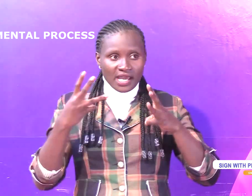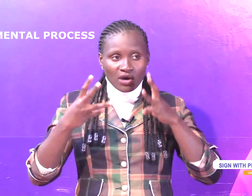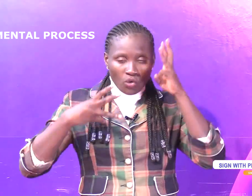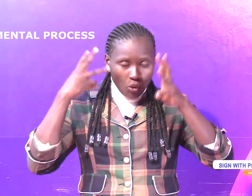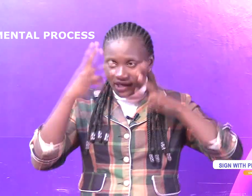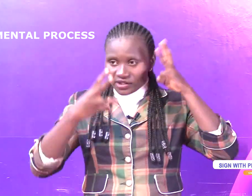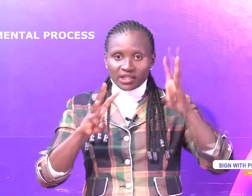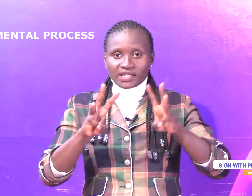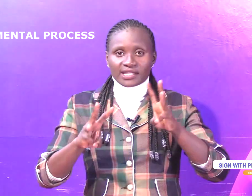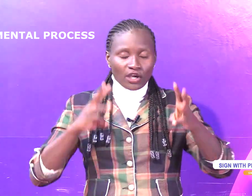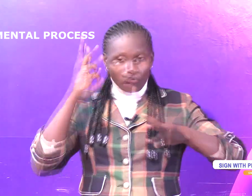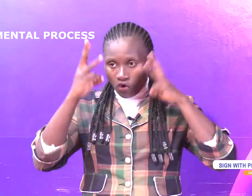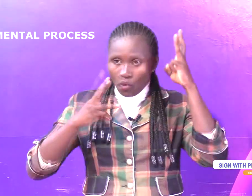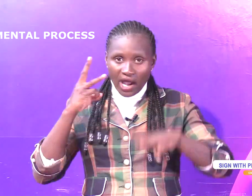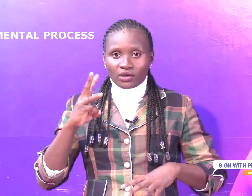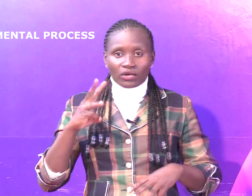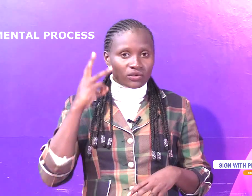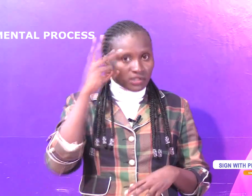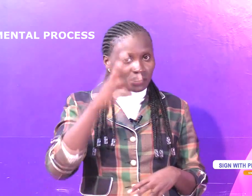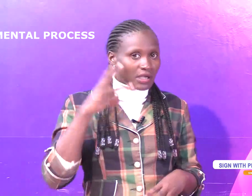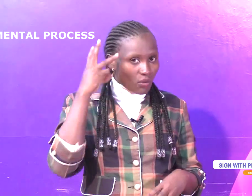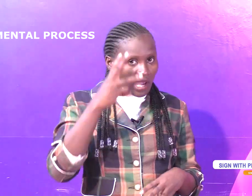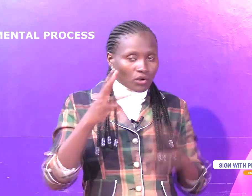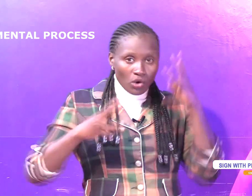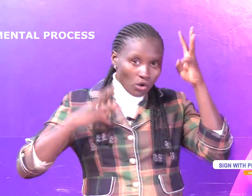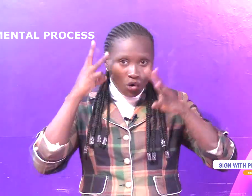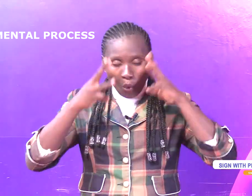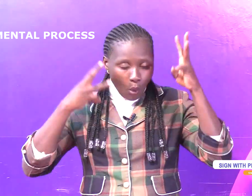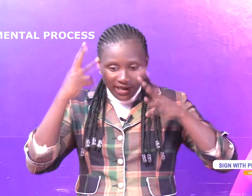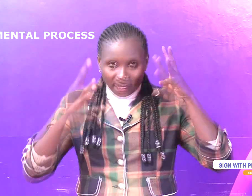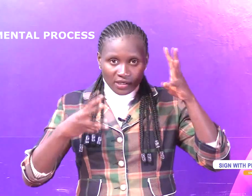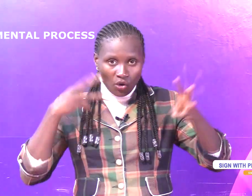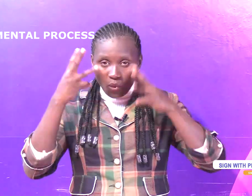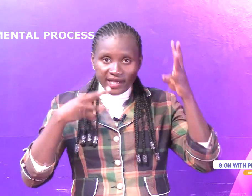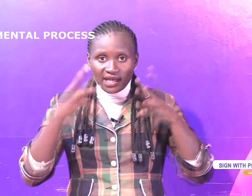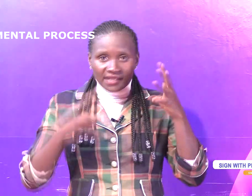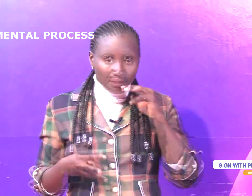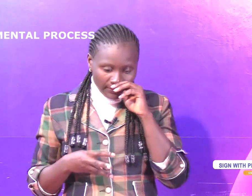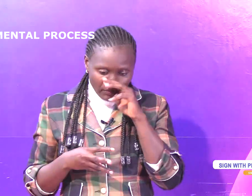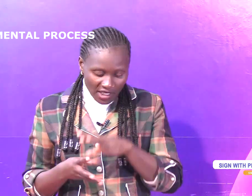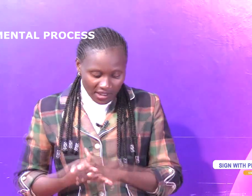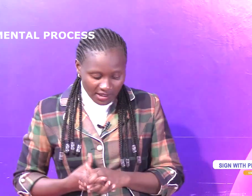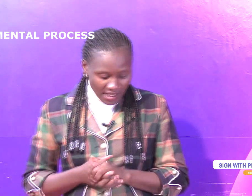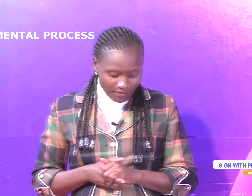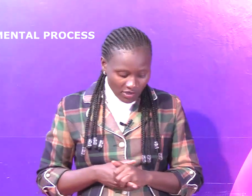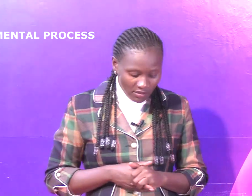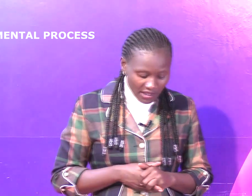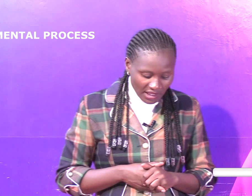Worry. So this is the sign for worry. You can use worry or worry. Worry less. It is there. Maybe. And then